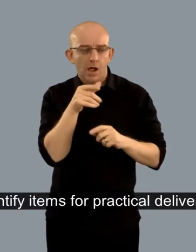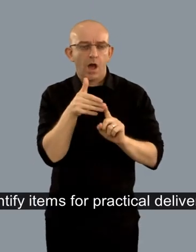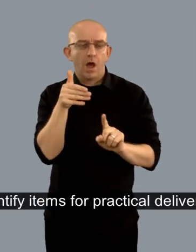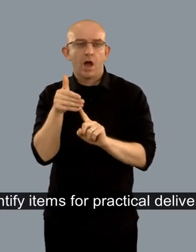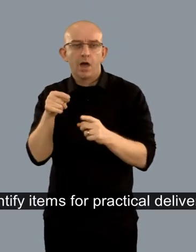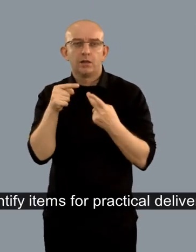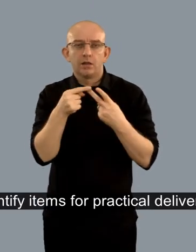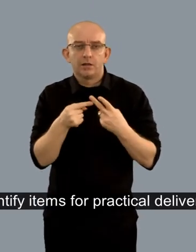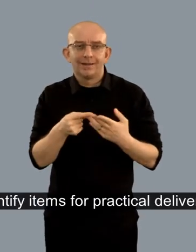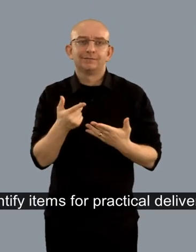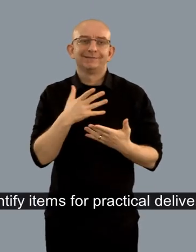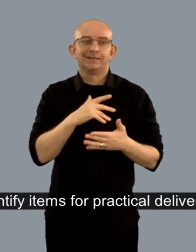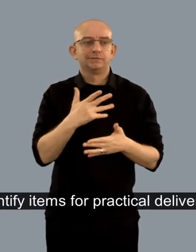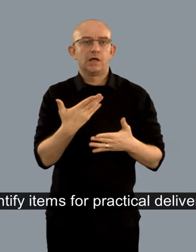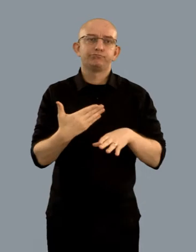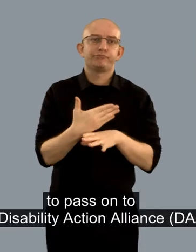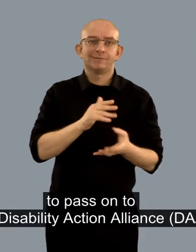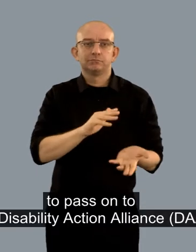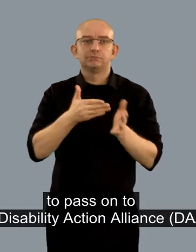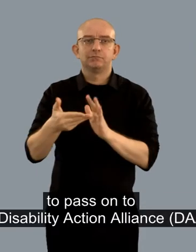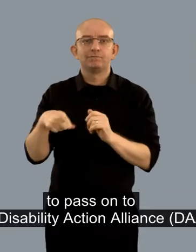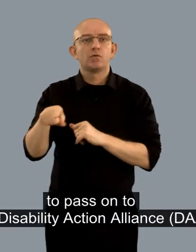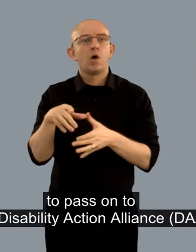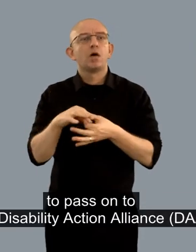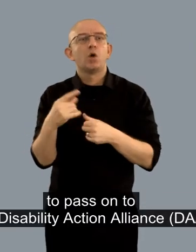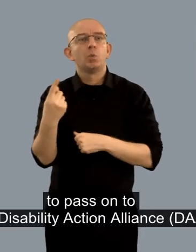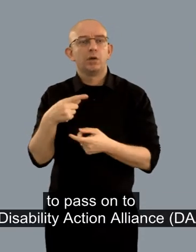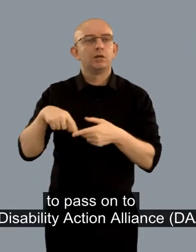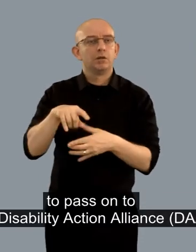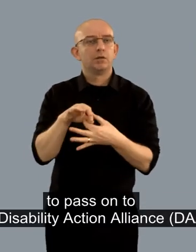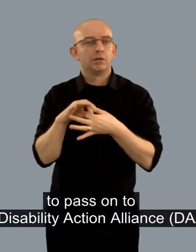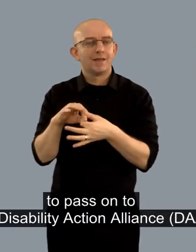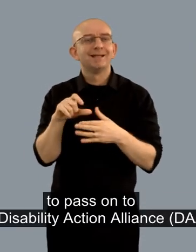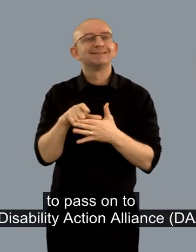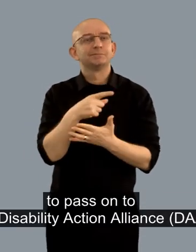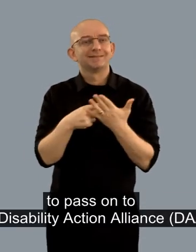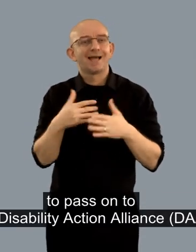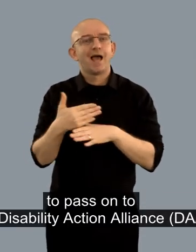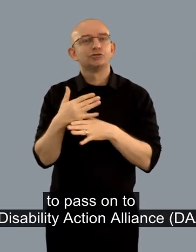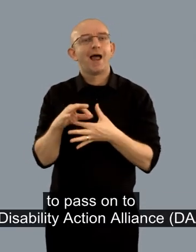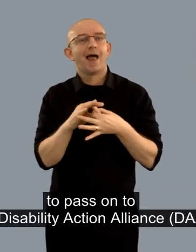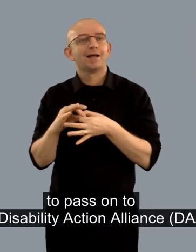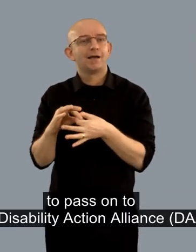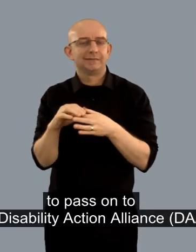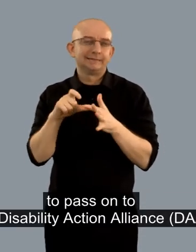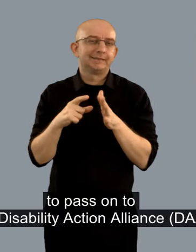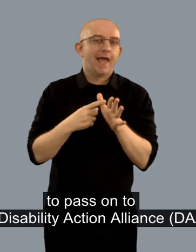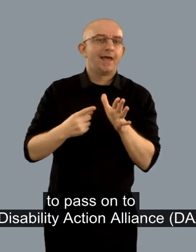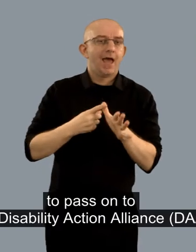Identify items for practical delivery to pass on to the Disability Action Alliance, the